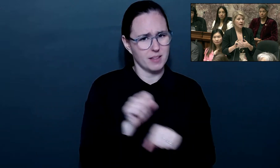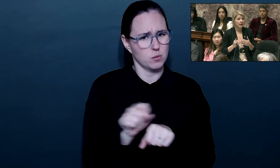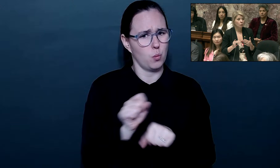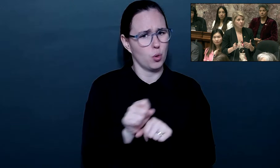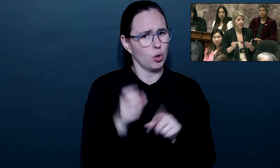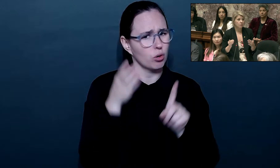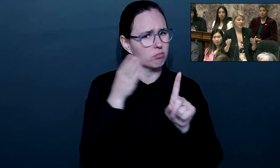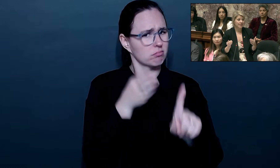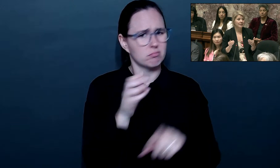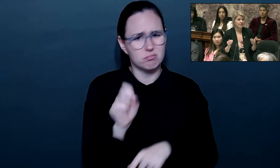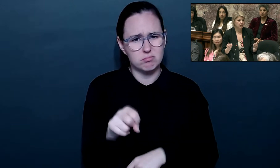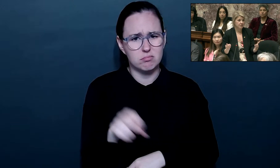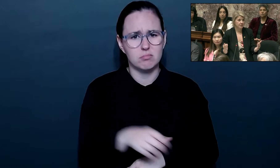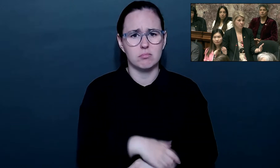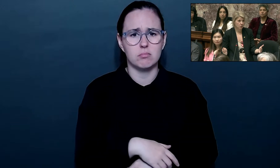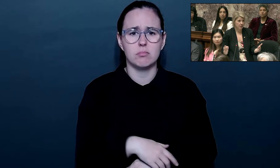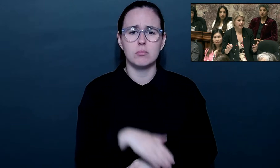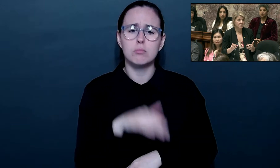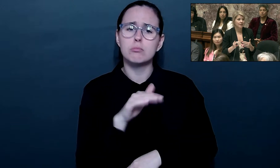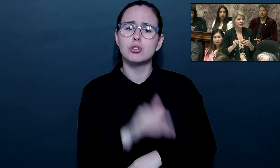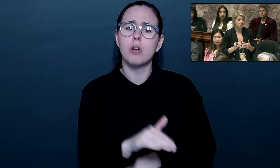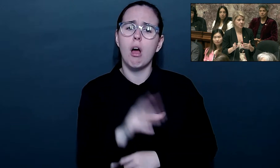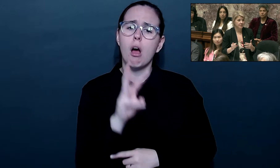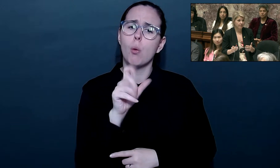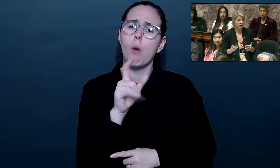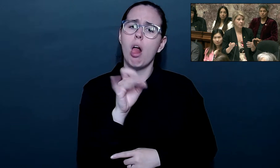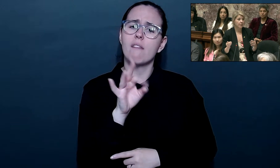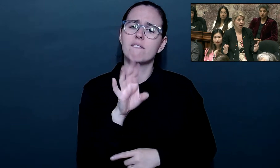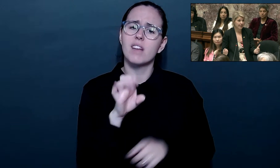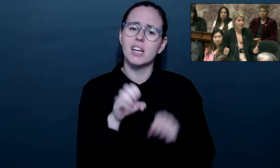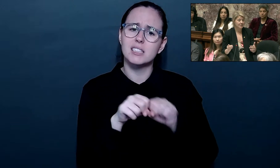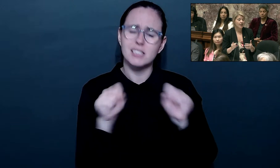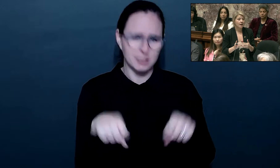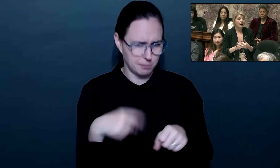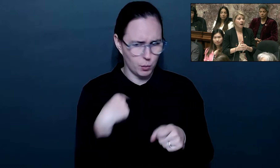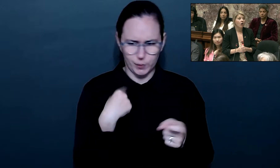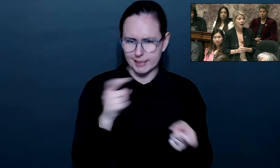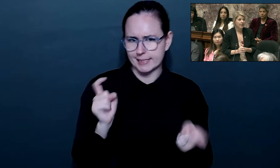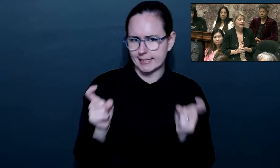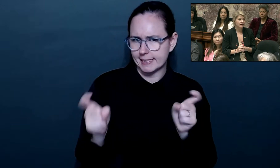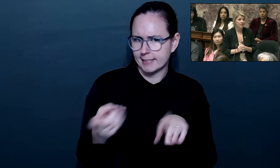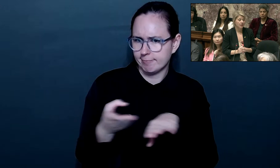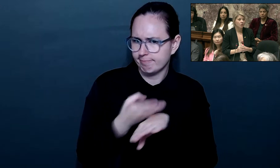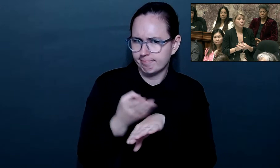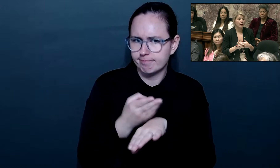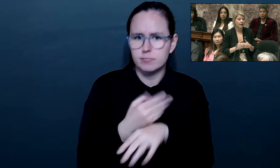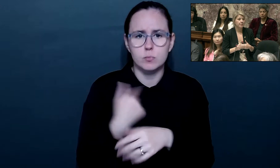Speaker, in working with Indigenous communities, Indigenous governing bodies on